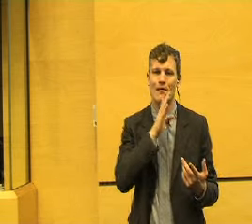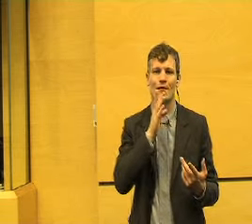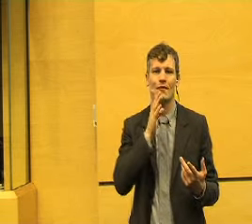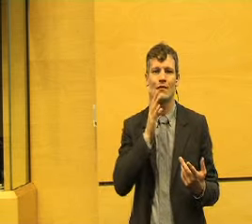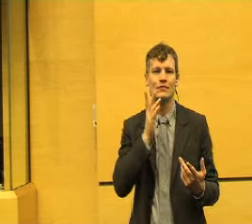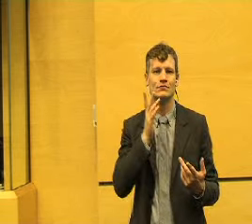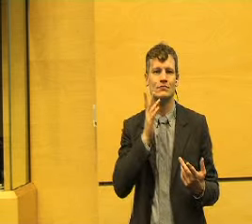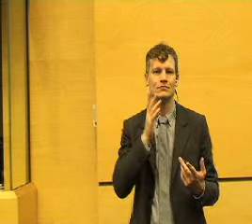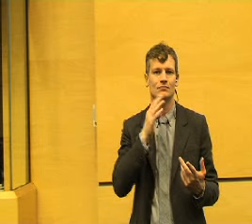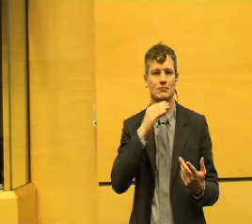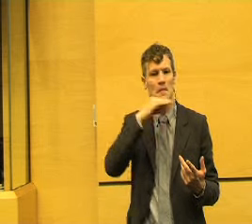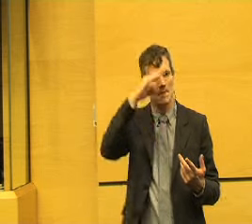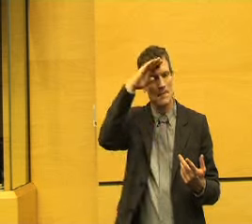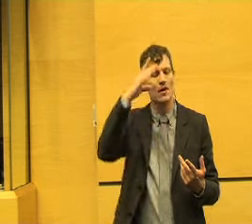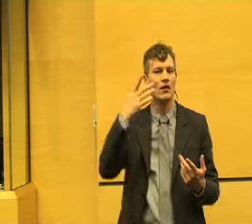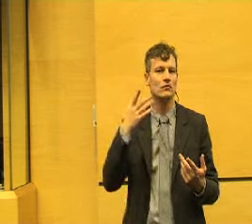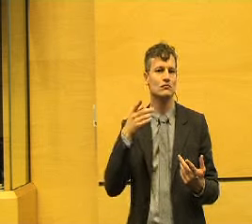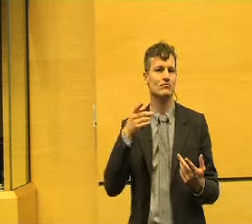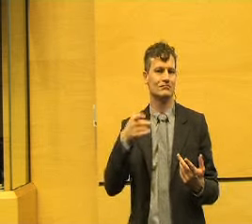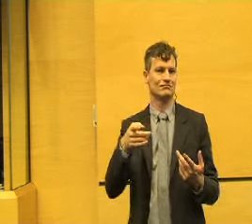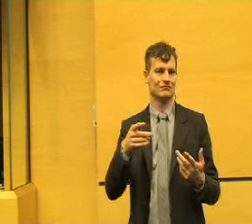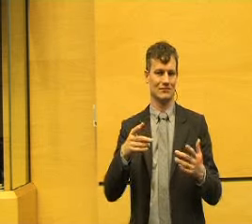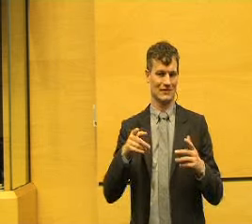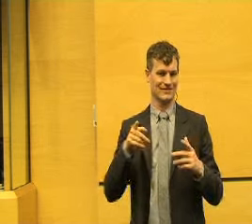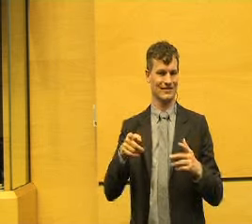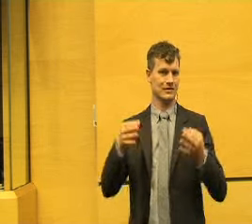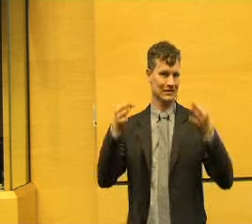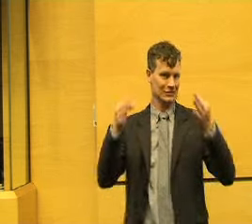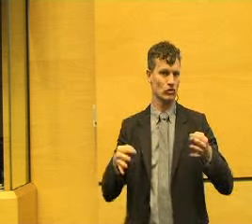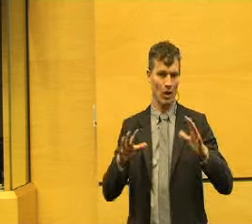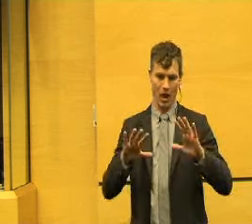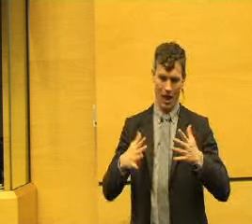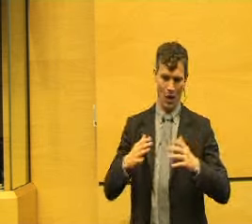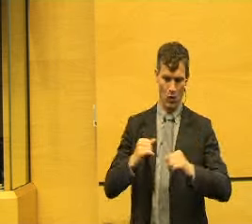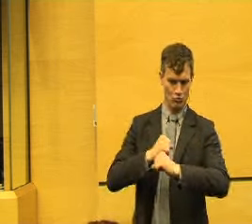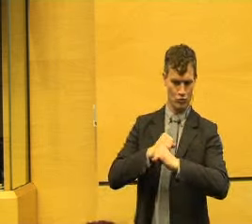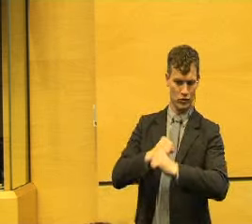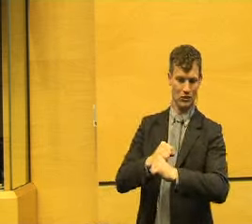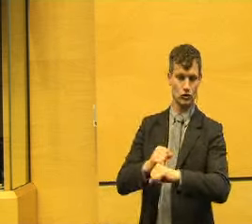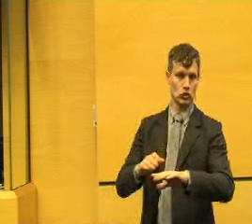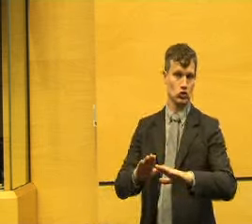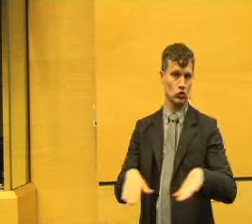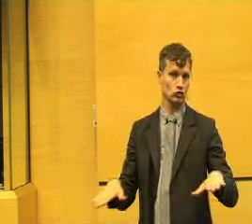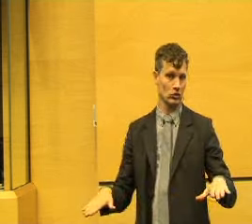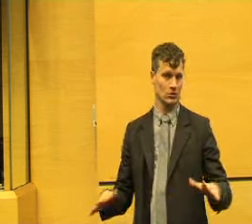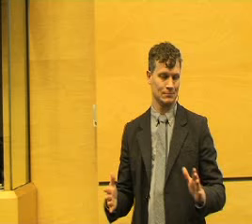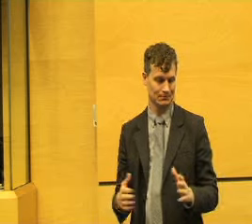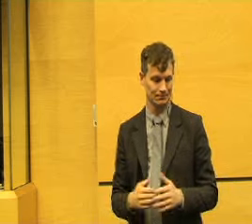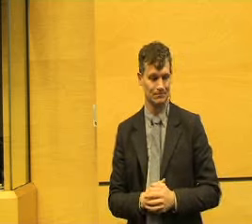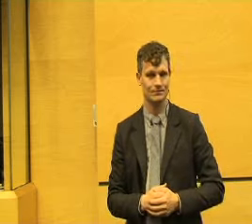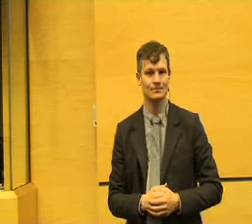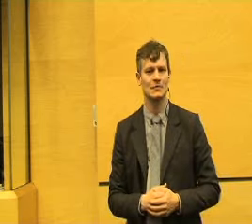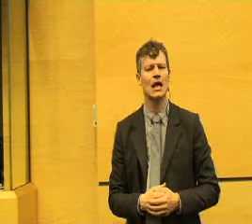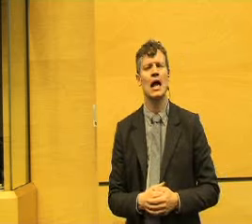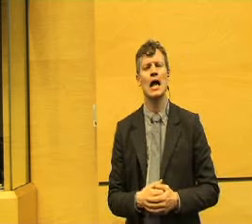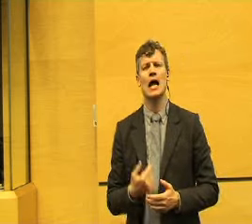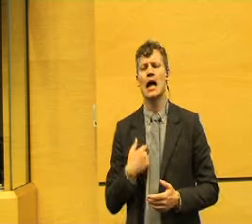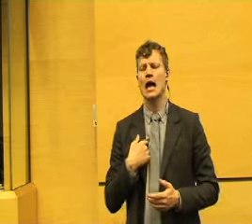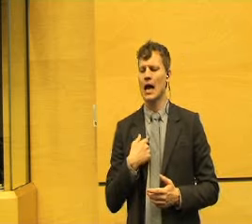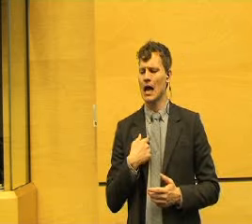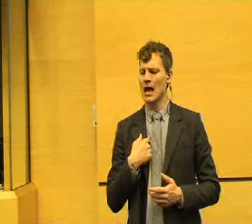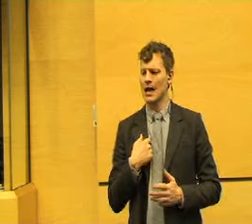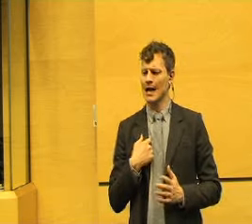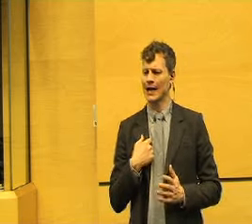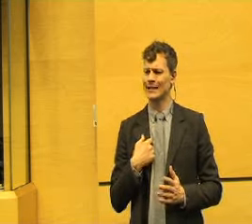of protecting their children because they're alone at home. I would like to clarify that rather than